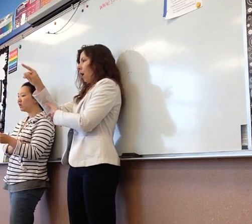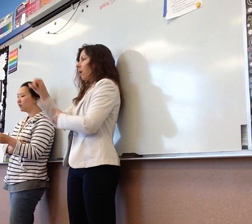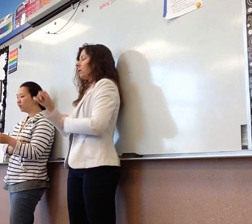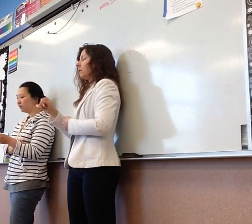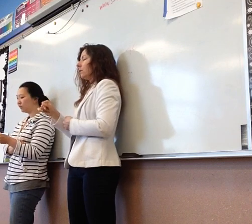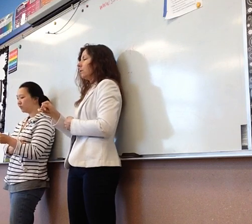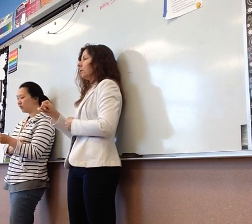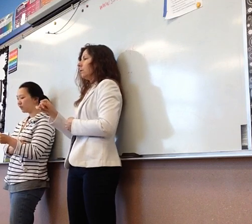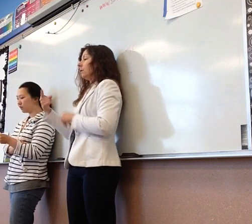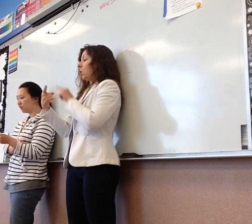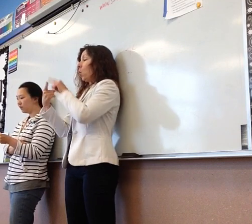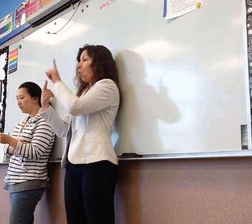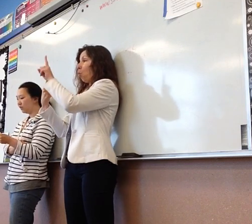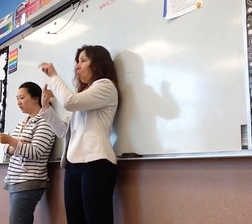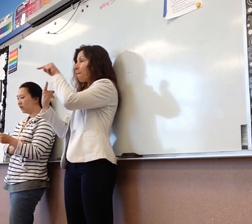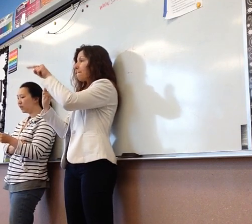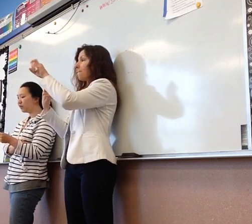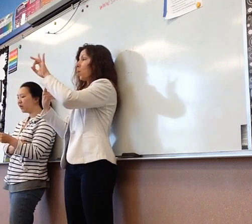1-8,